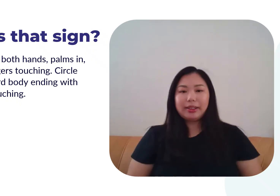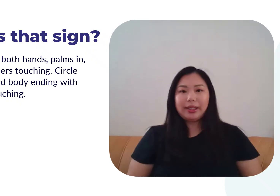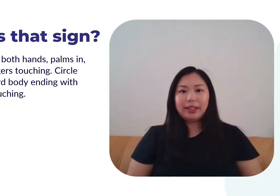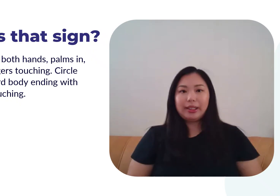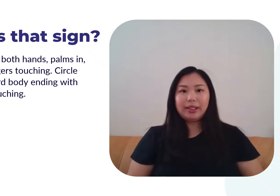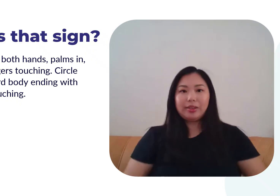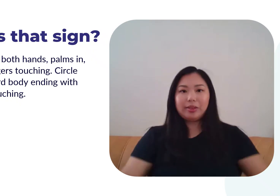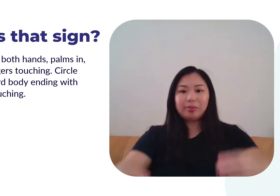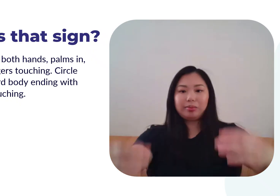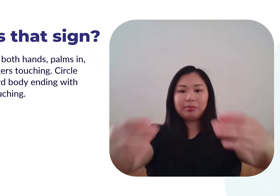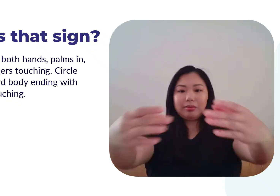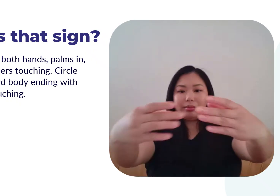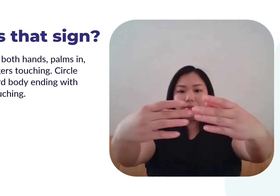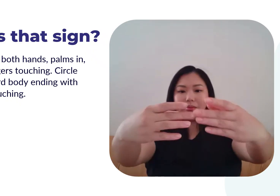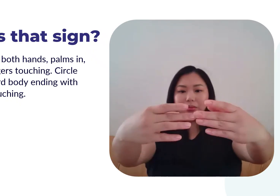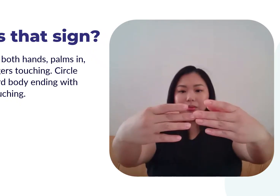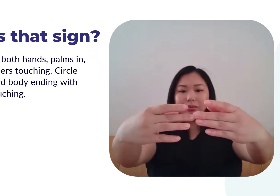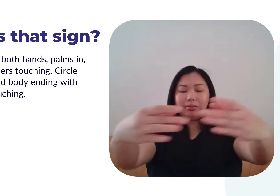I'll sign it again.